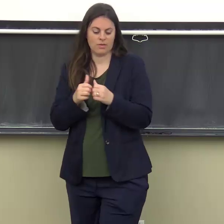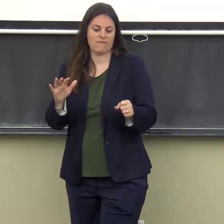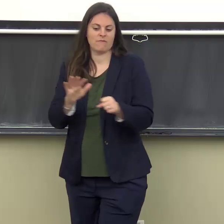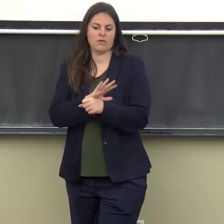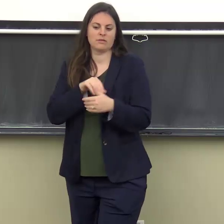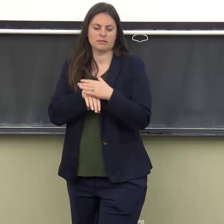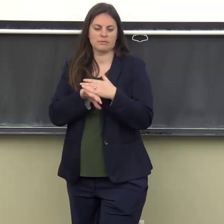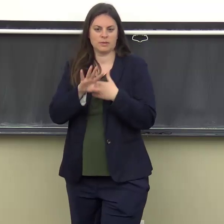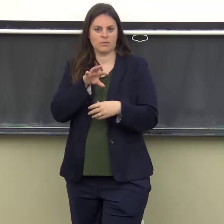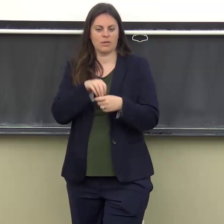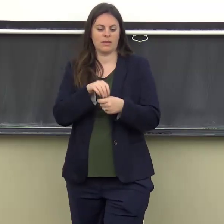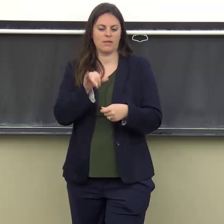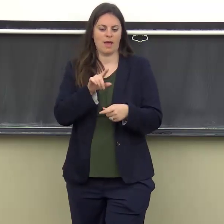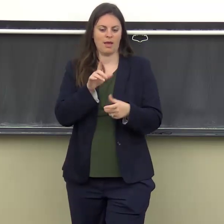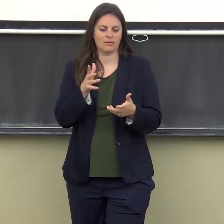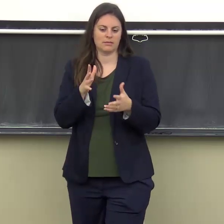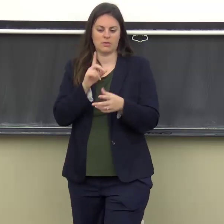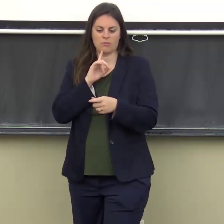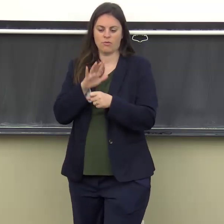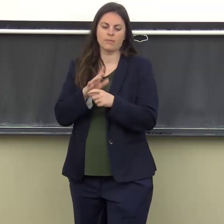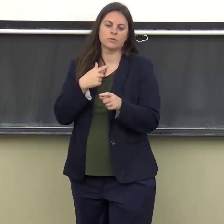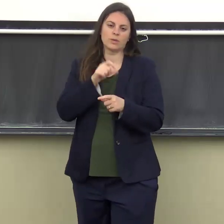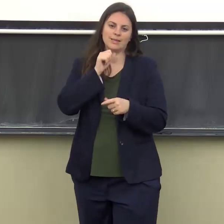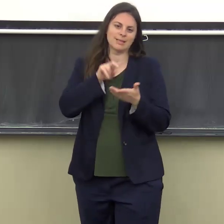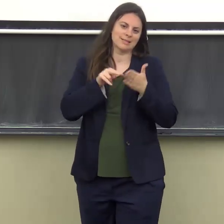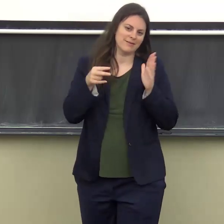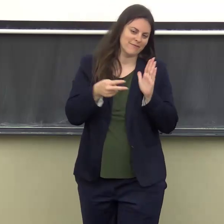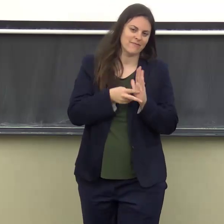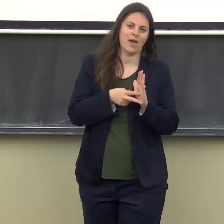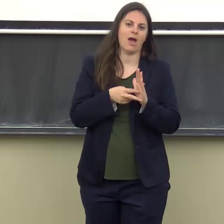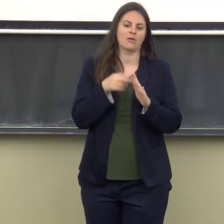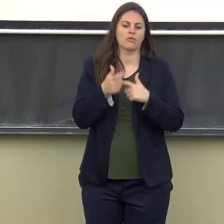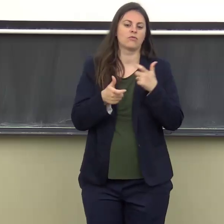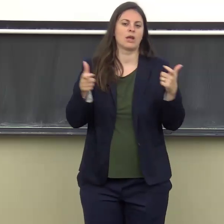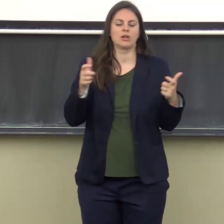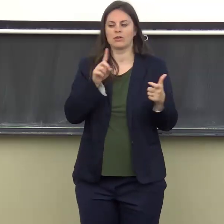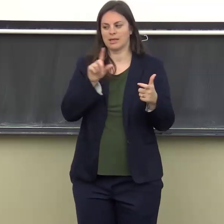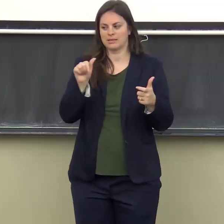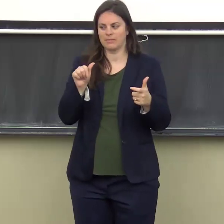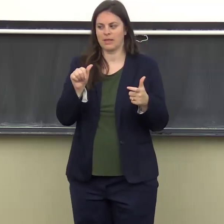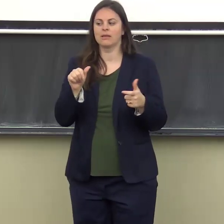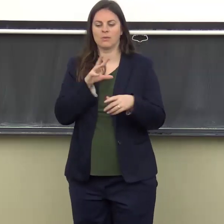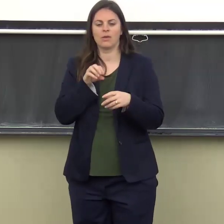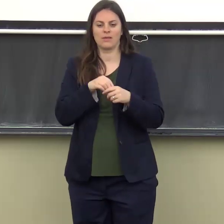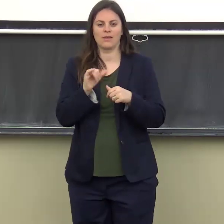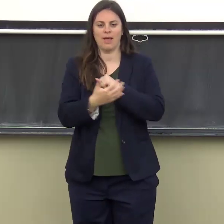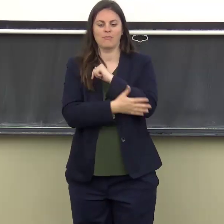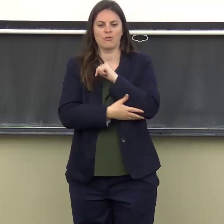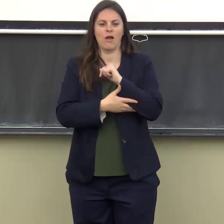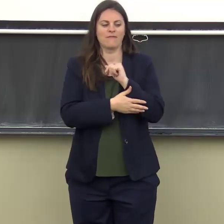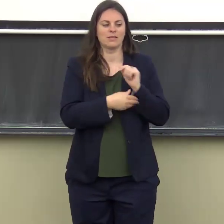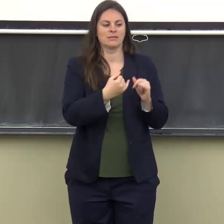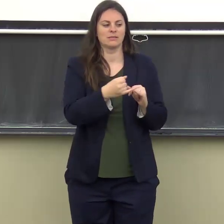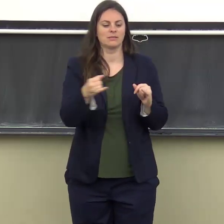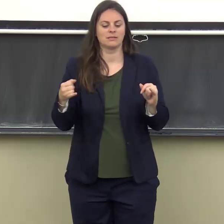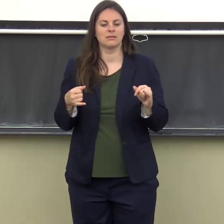didn't really define what full accessibility or greater accessibility within the province. And their outcome, I mean, initially they were saying, oh